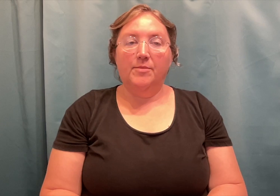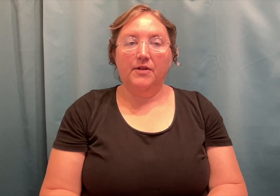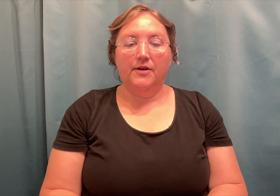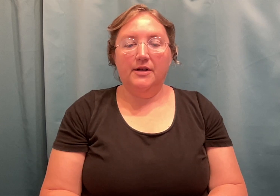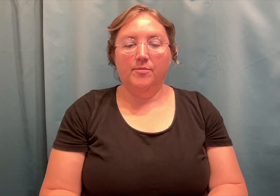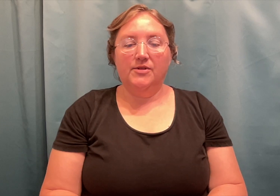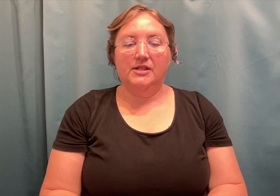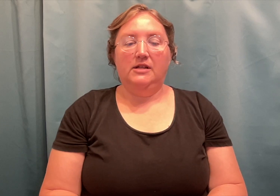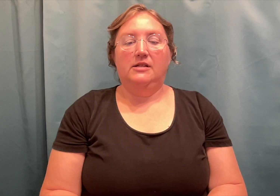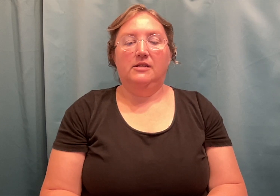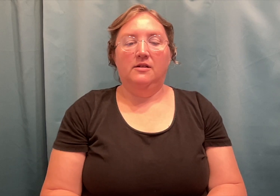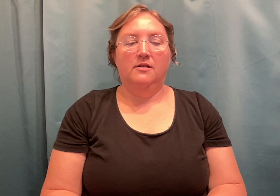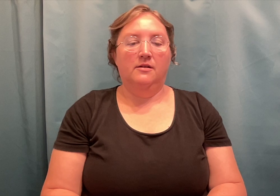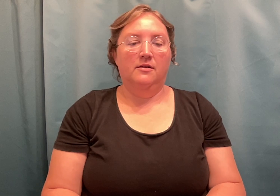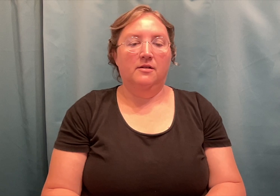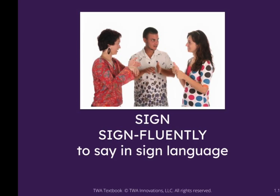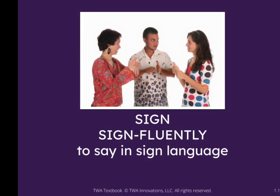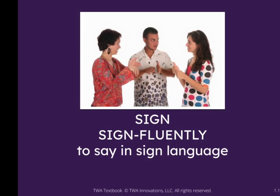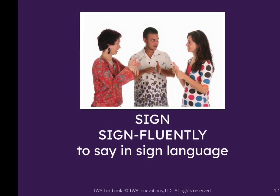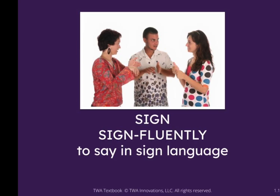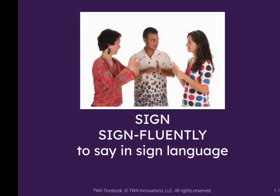Vocabulary number 6.